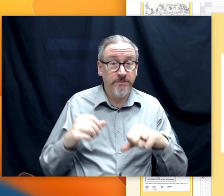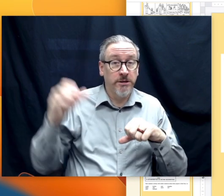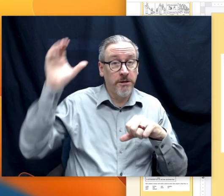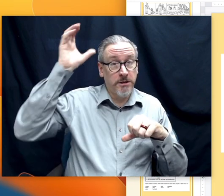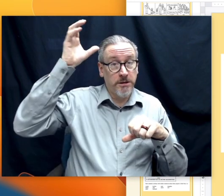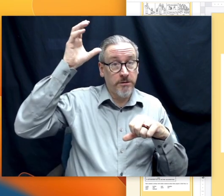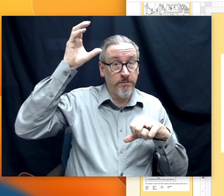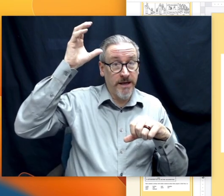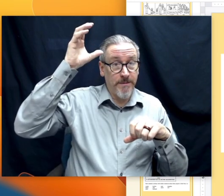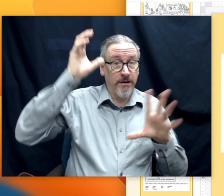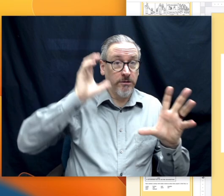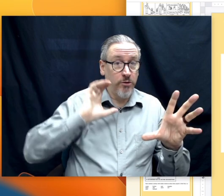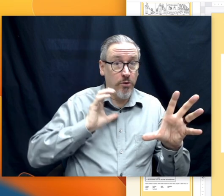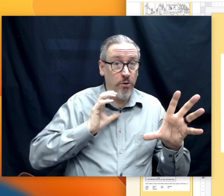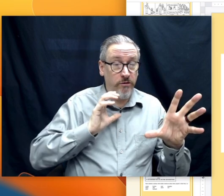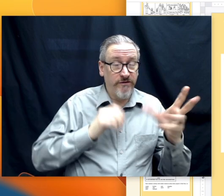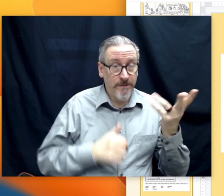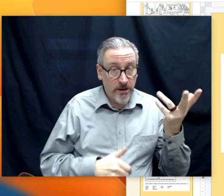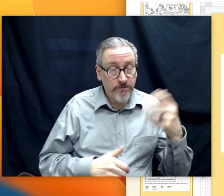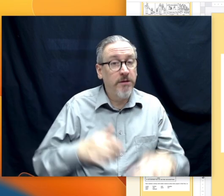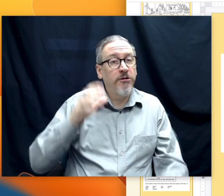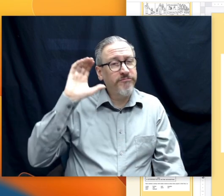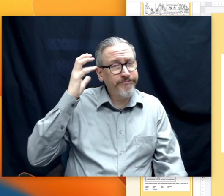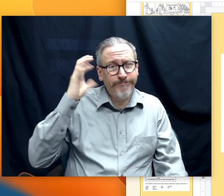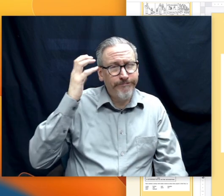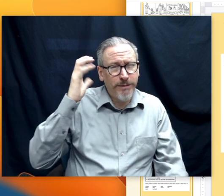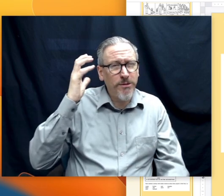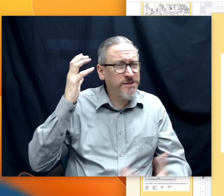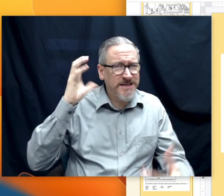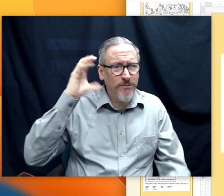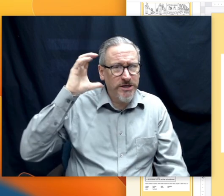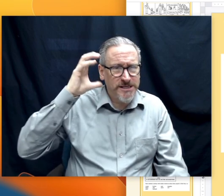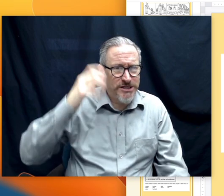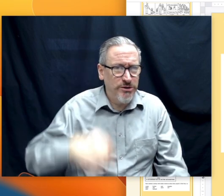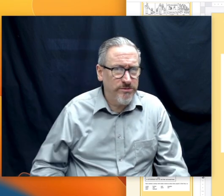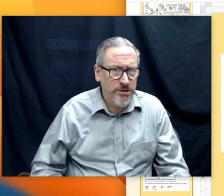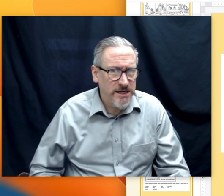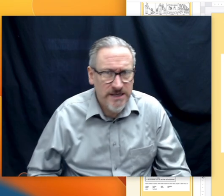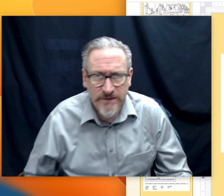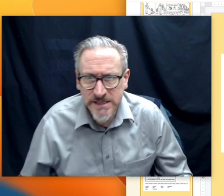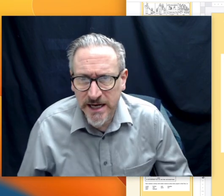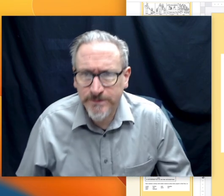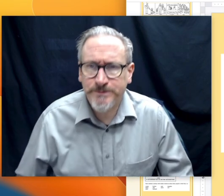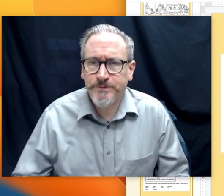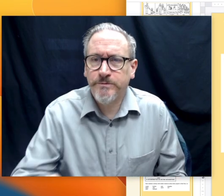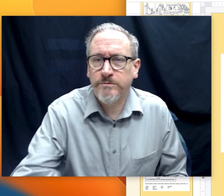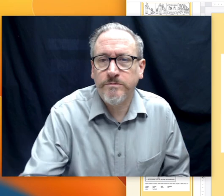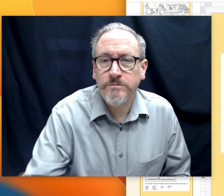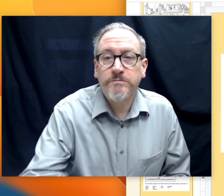cousin, making male or female, but most of the time we just do cousin on the side.